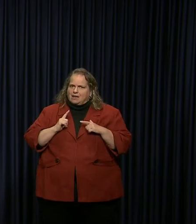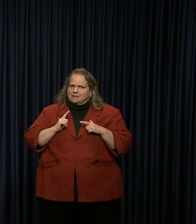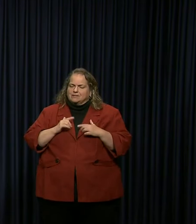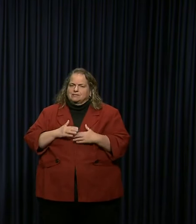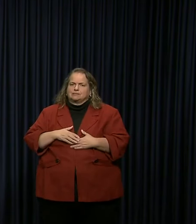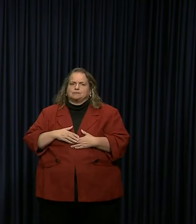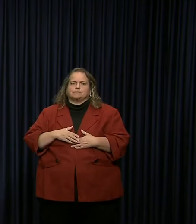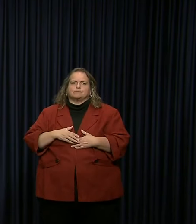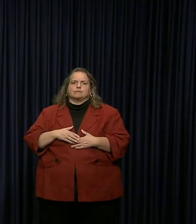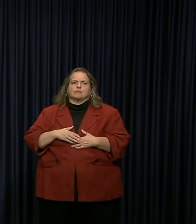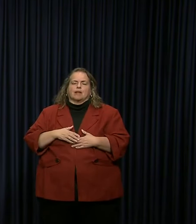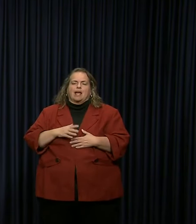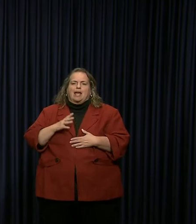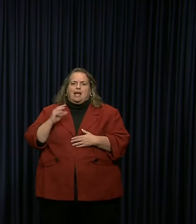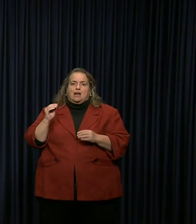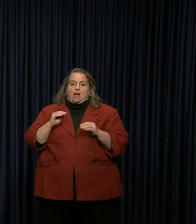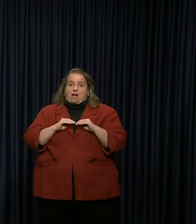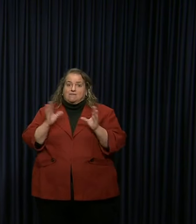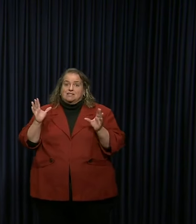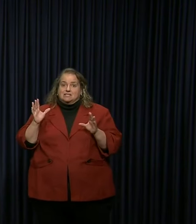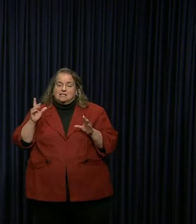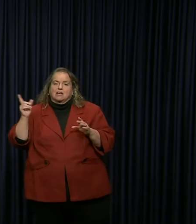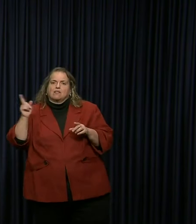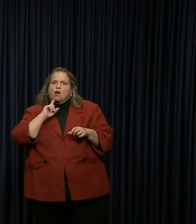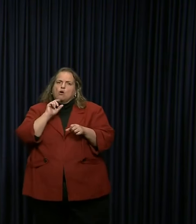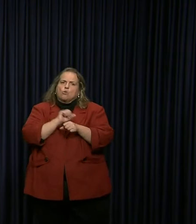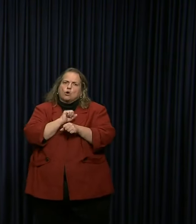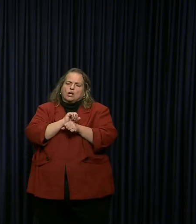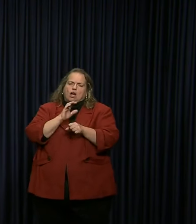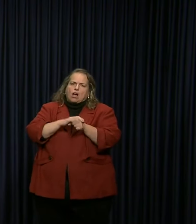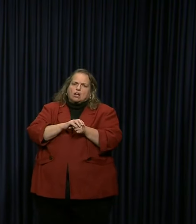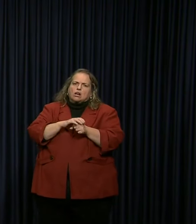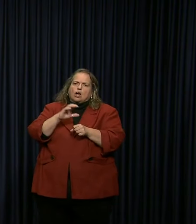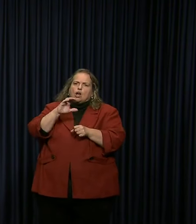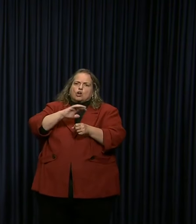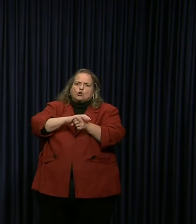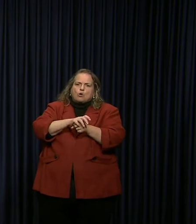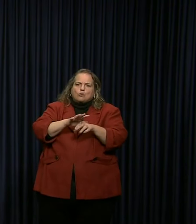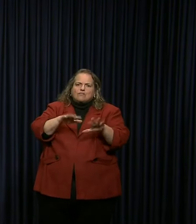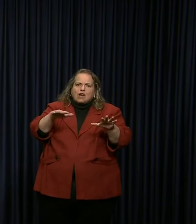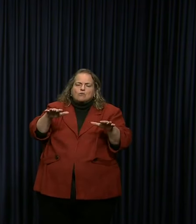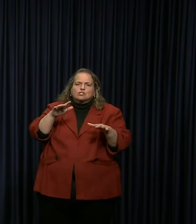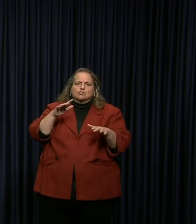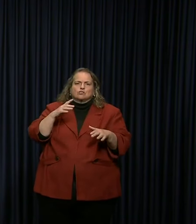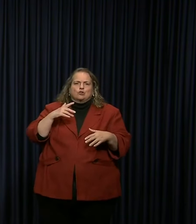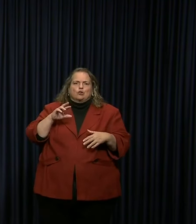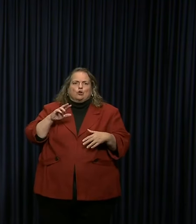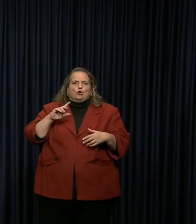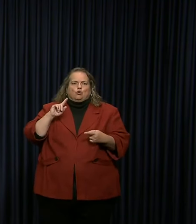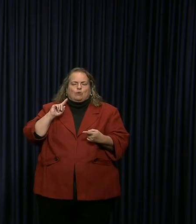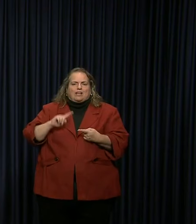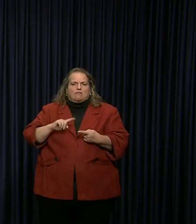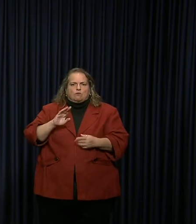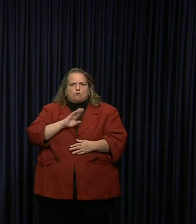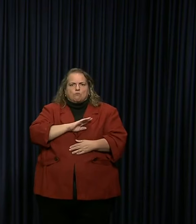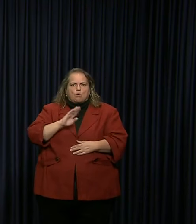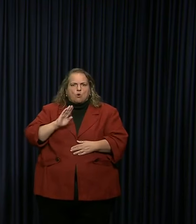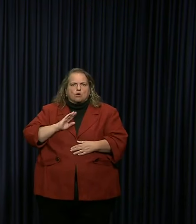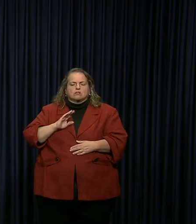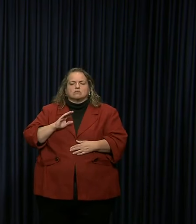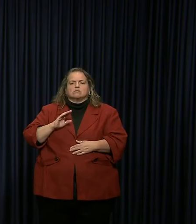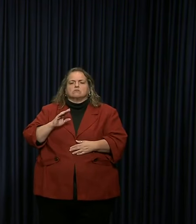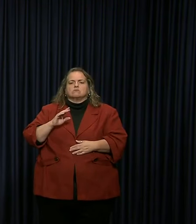working on a coronavirus relief bill that would deal with occupational boards to classify businesses based on how safe